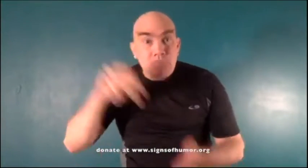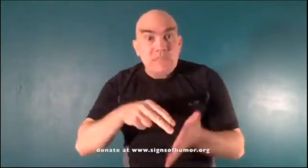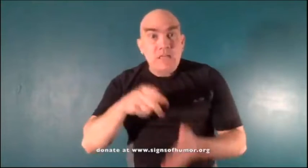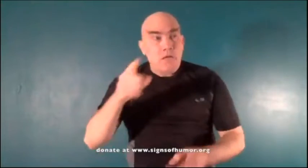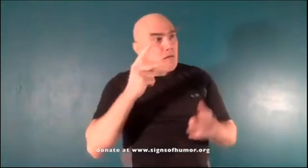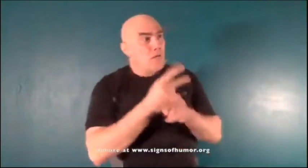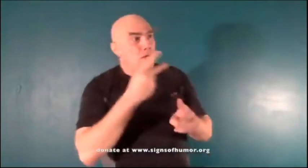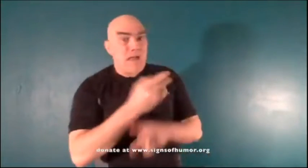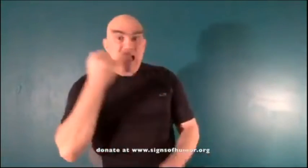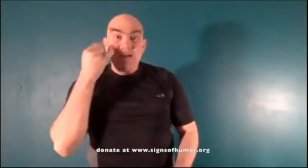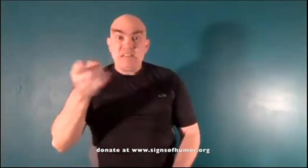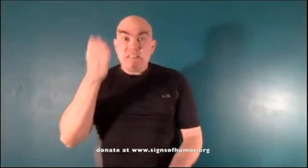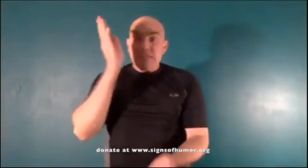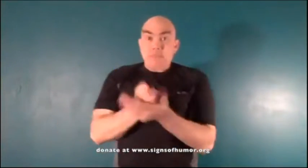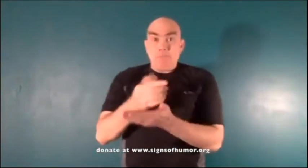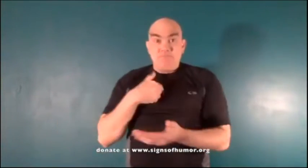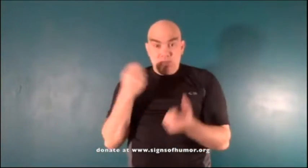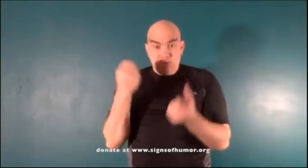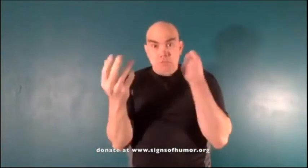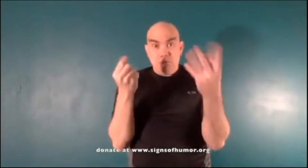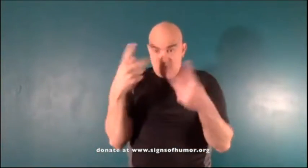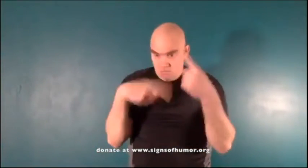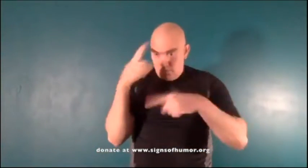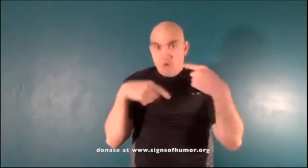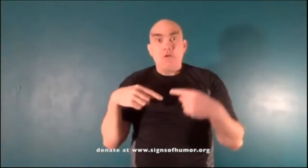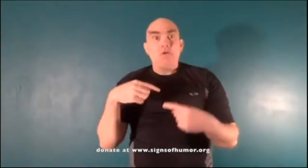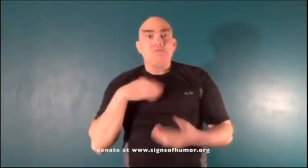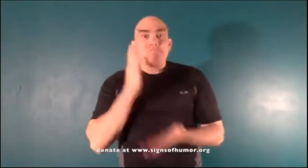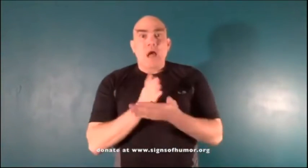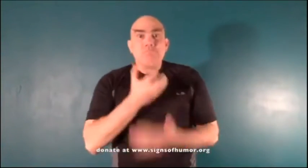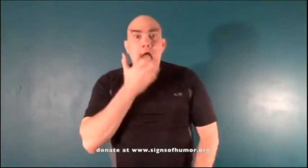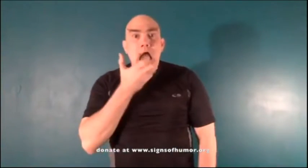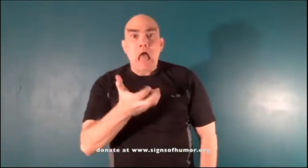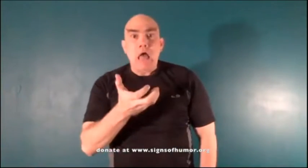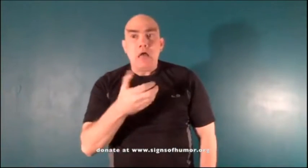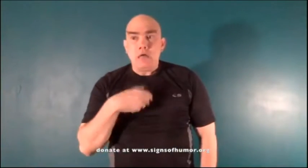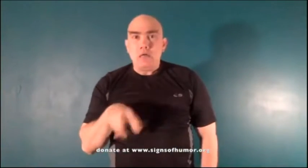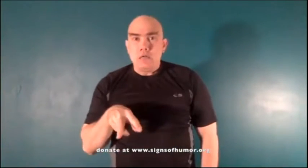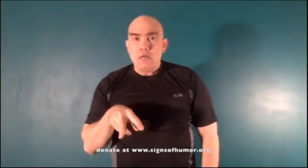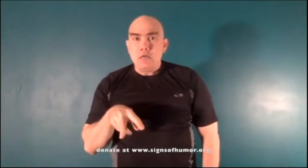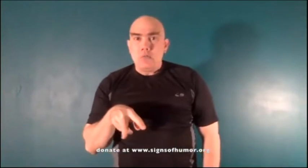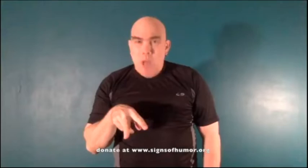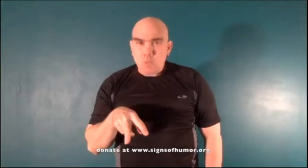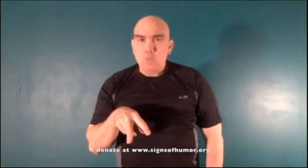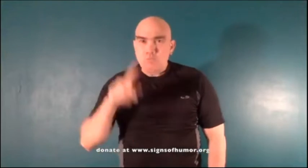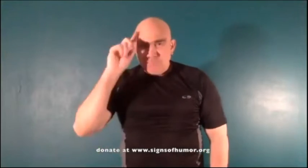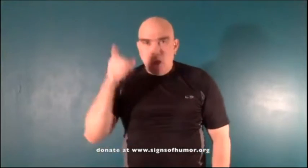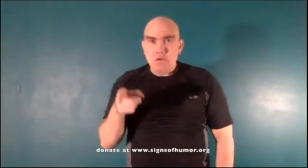talking and signing at the same time, and it didn't like the volume, if it got me to stop signing, I would also